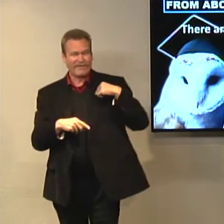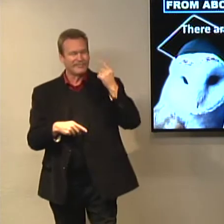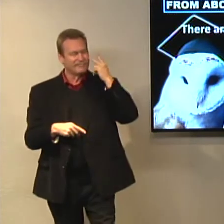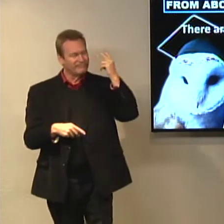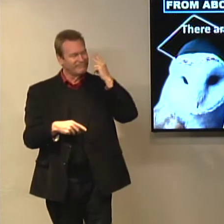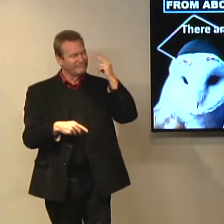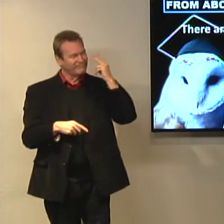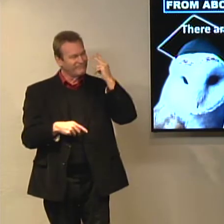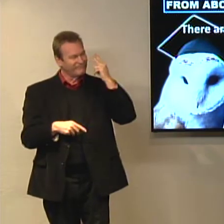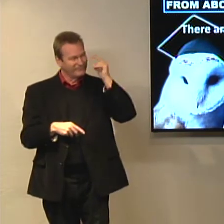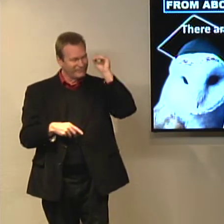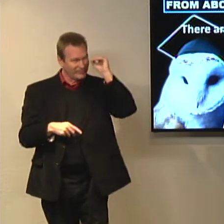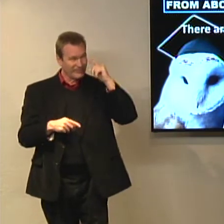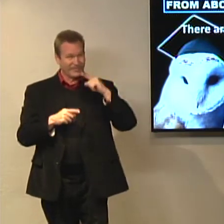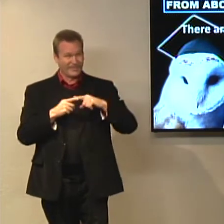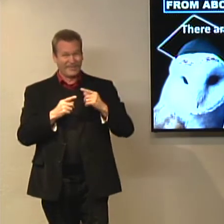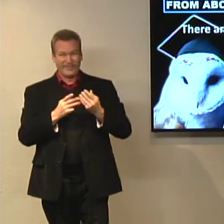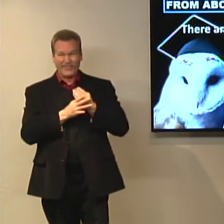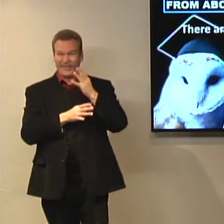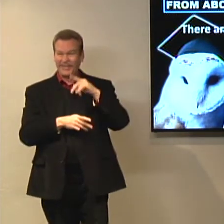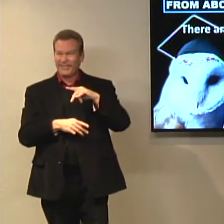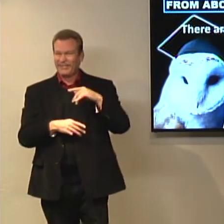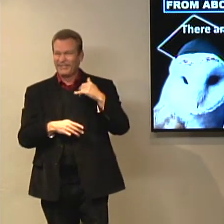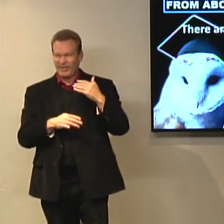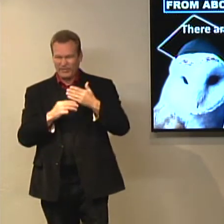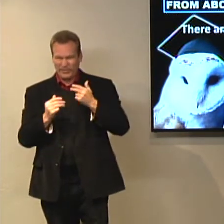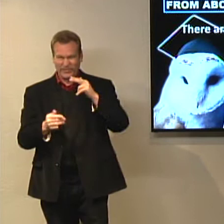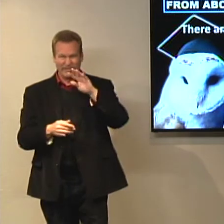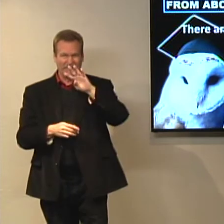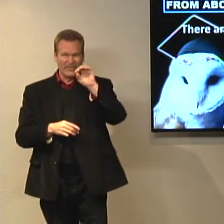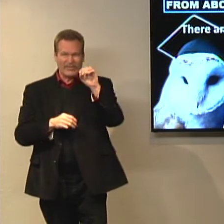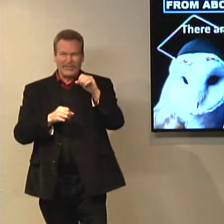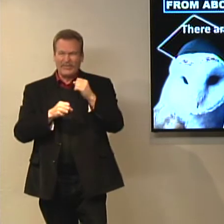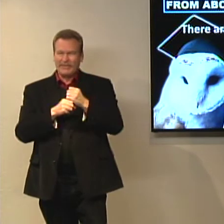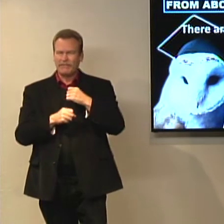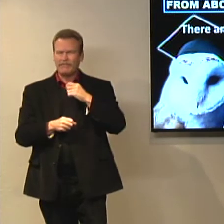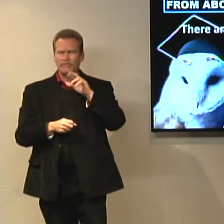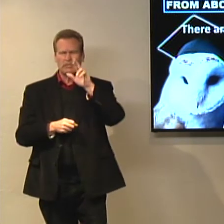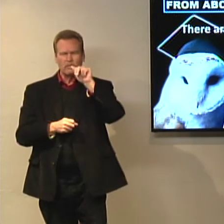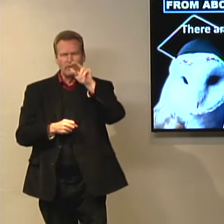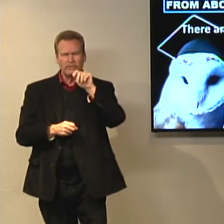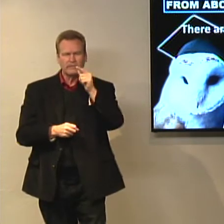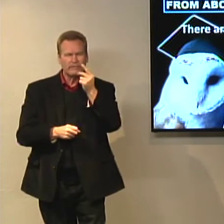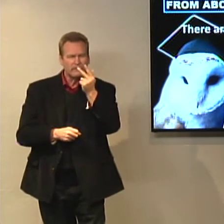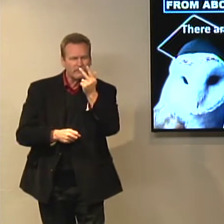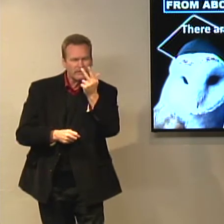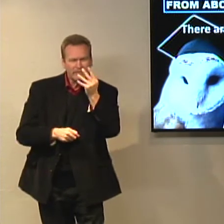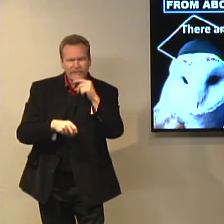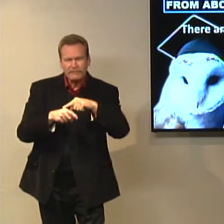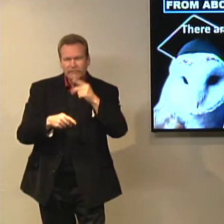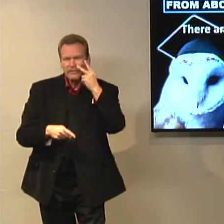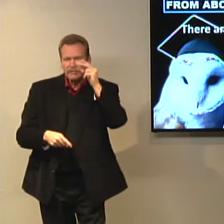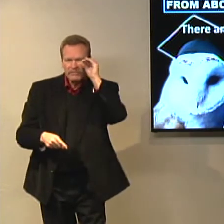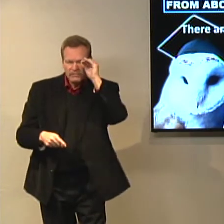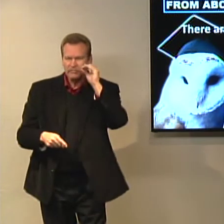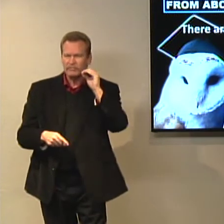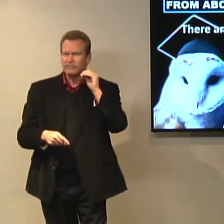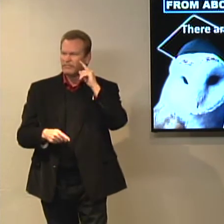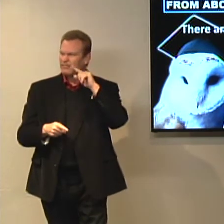when I was growing up, I saw owls often, but 40 years later, it seems like they're becoming more and more rare. I